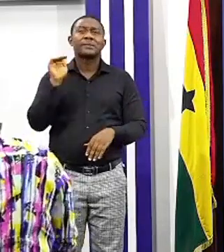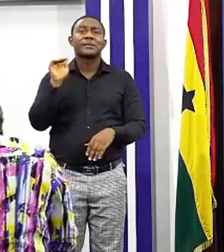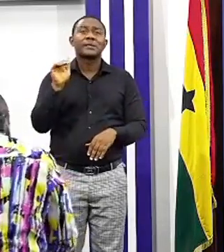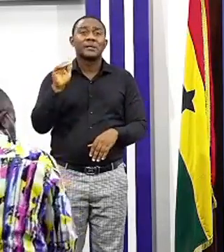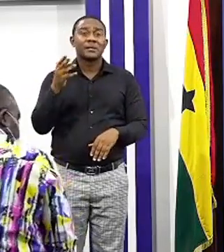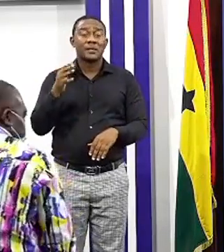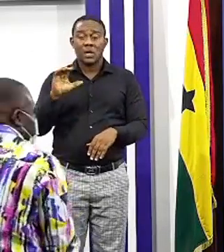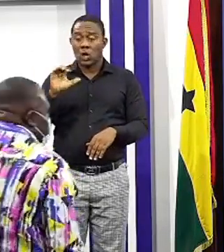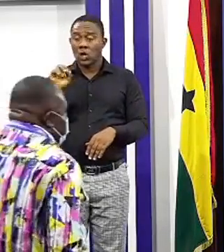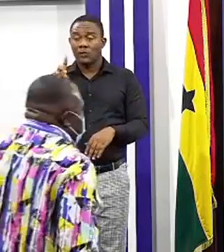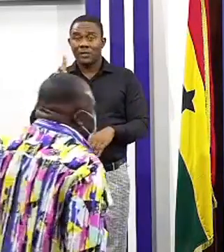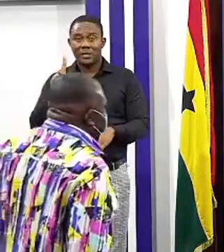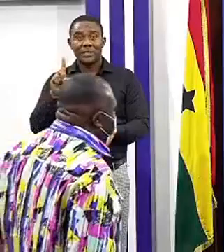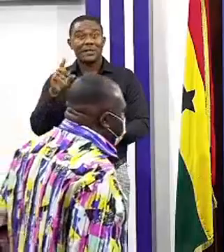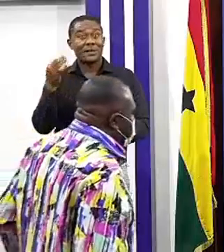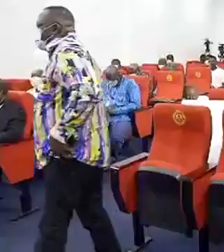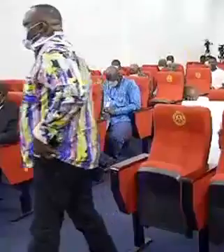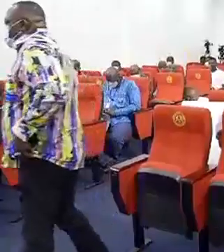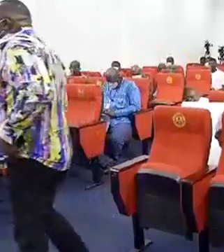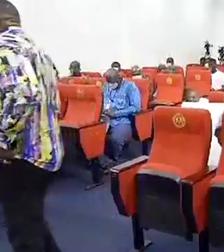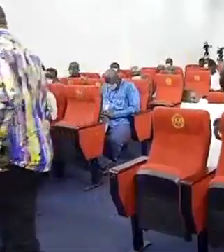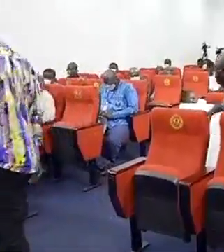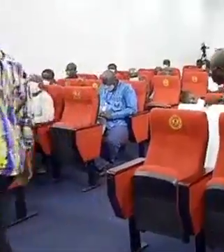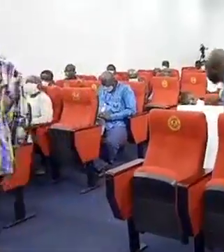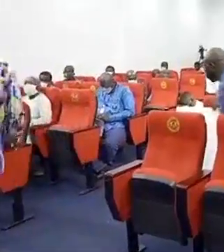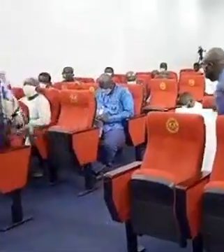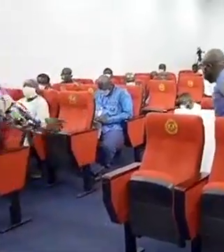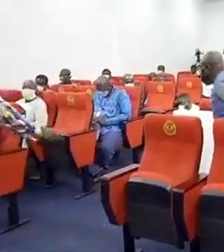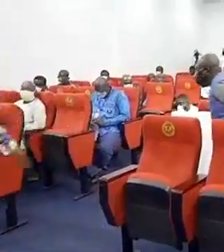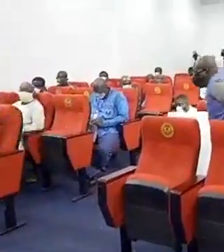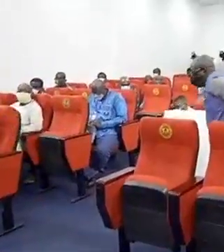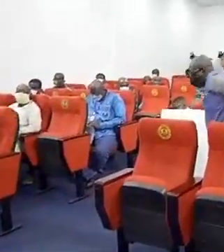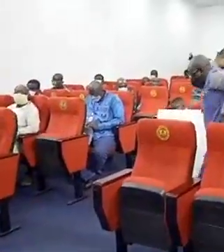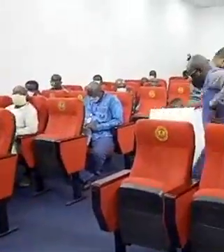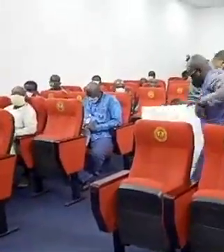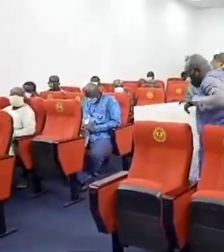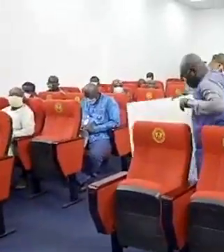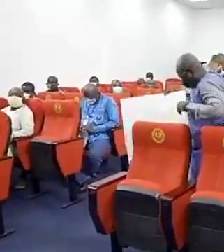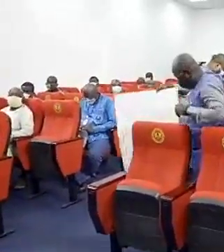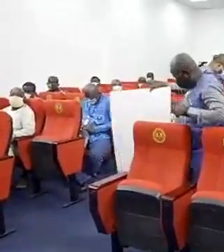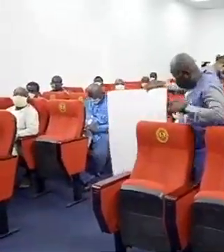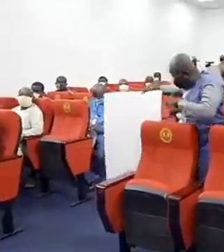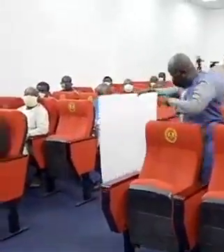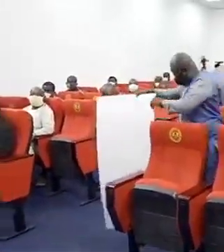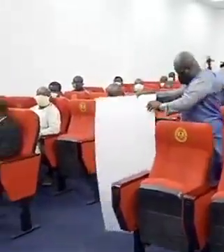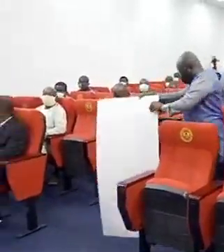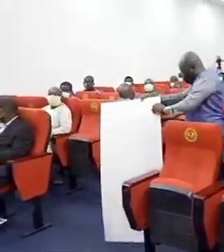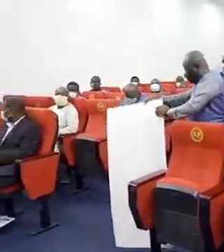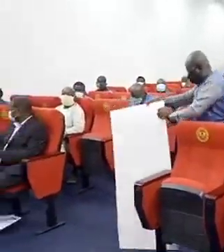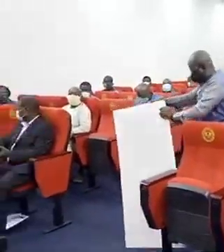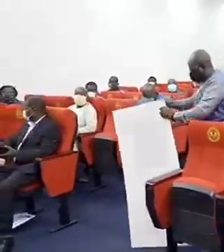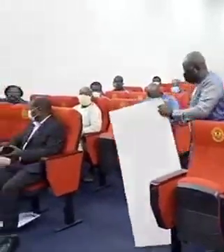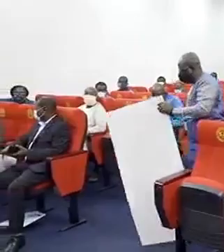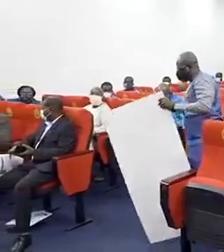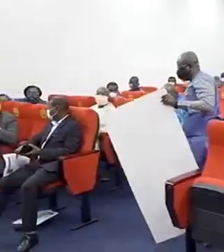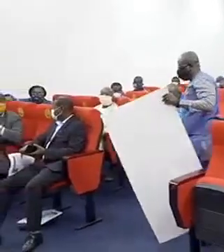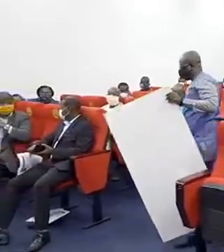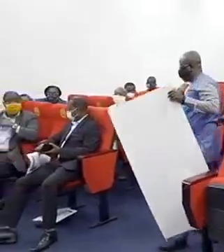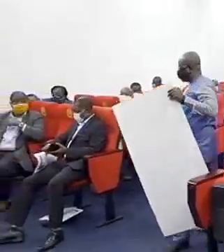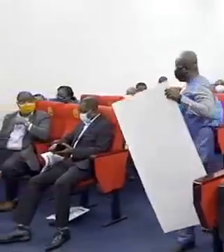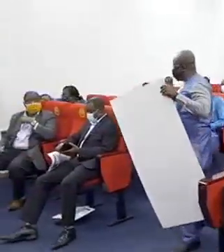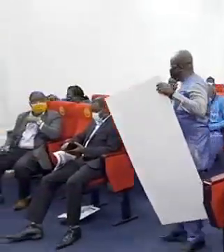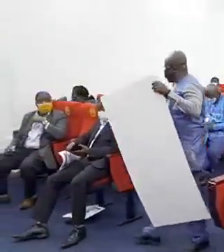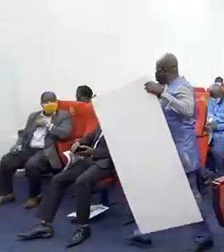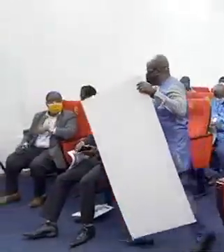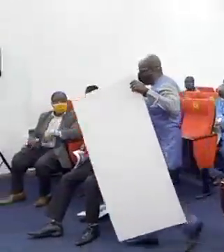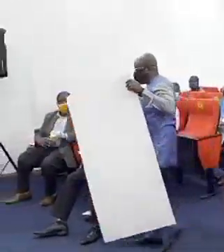the COVID-19 Relief Fund, that money does not come to central government to utilize. I think it's an important